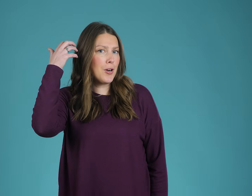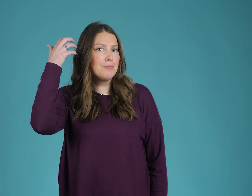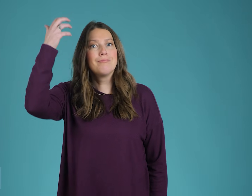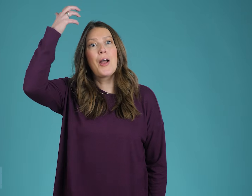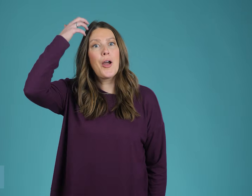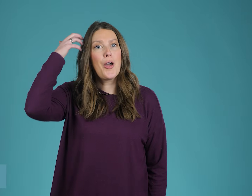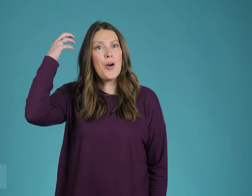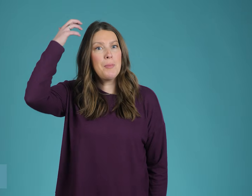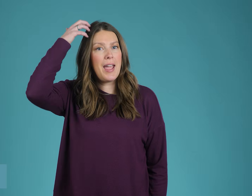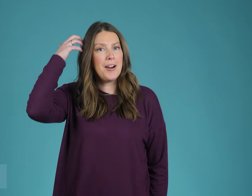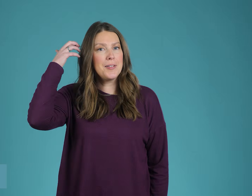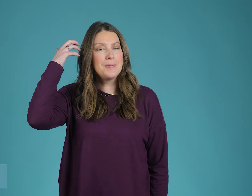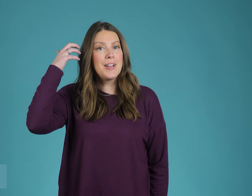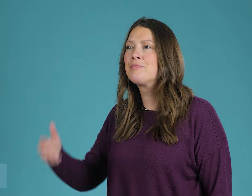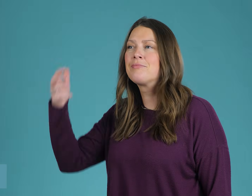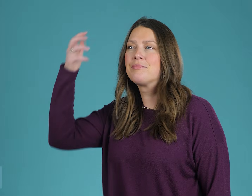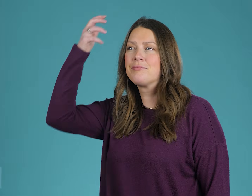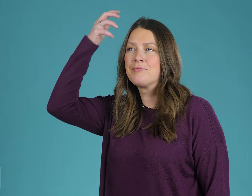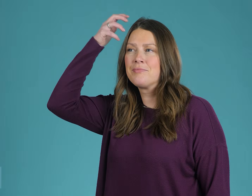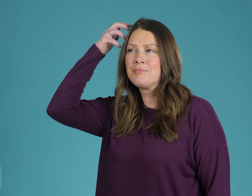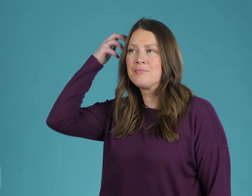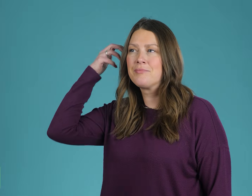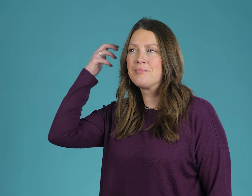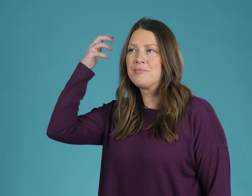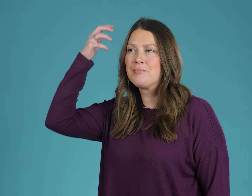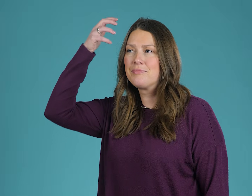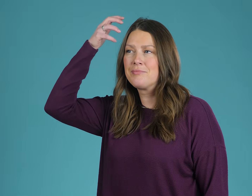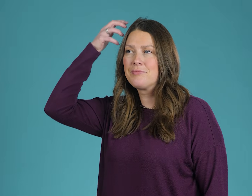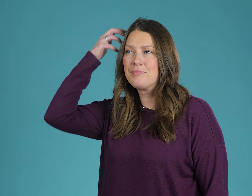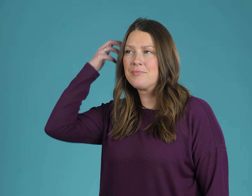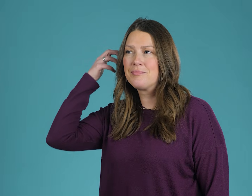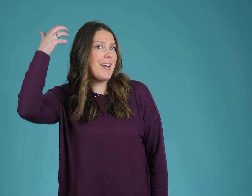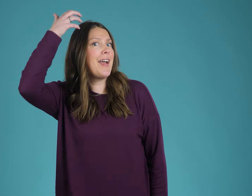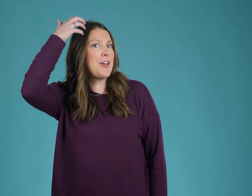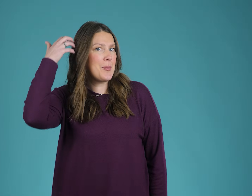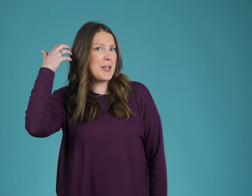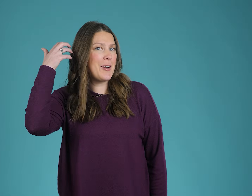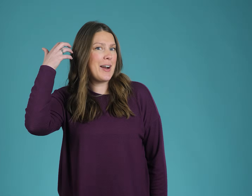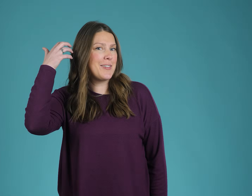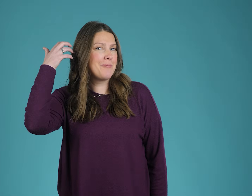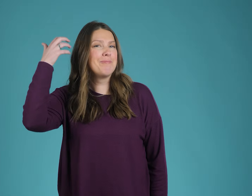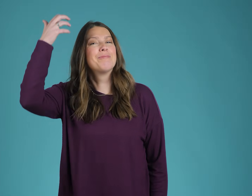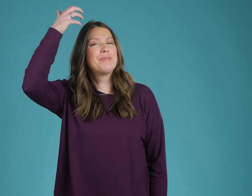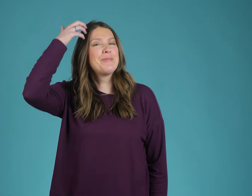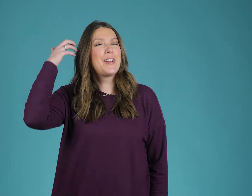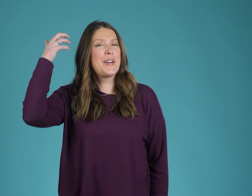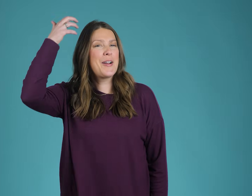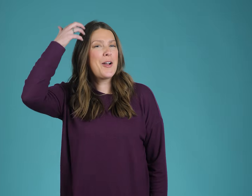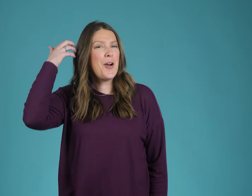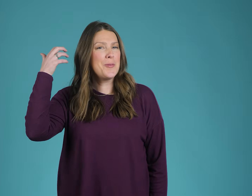or comb hair. You're making the shape of the comb and combing your hair. Comb.